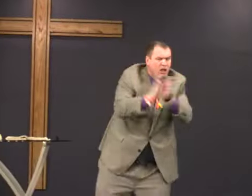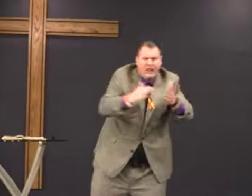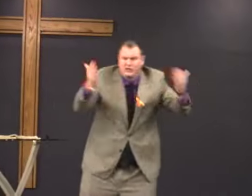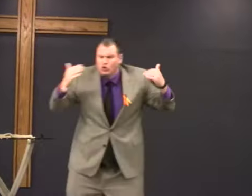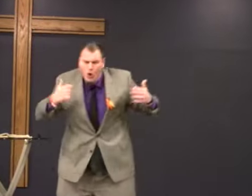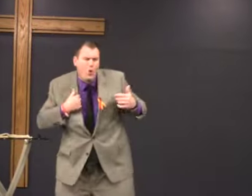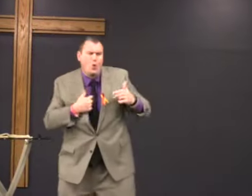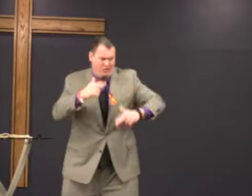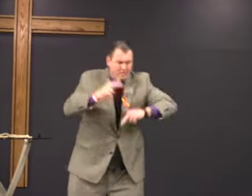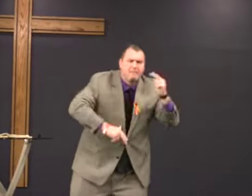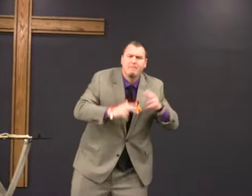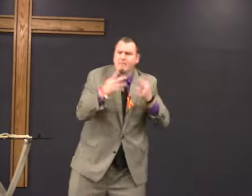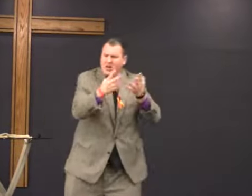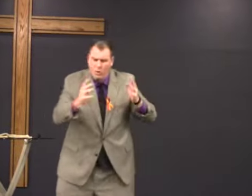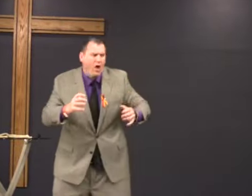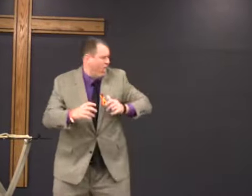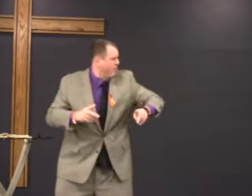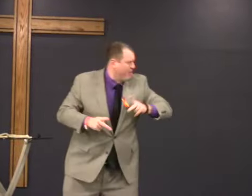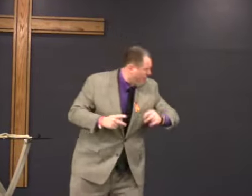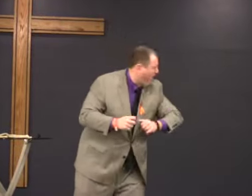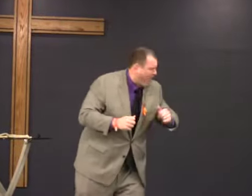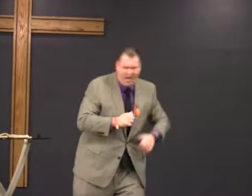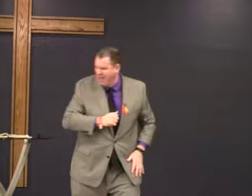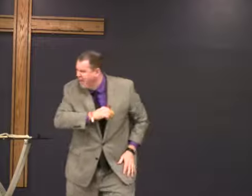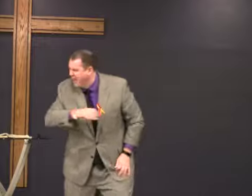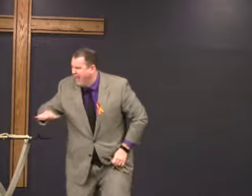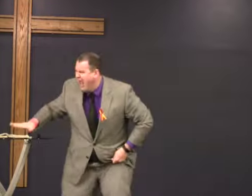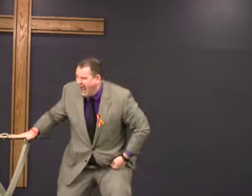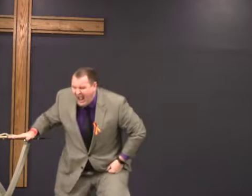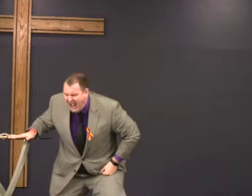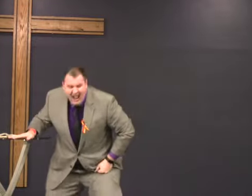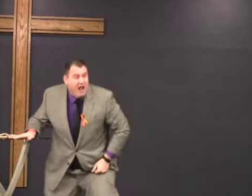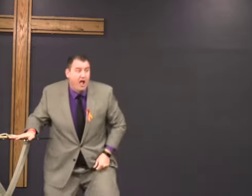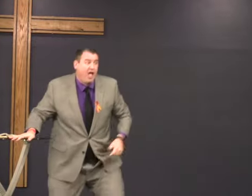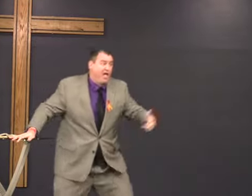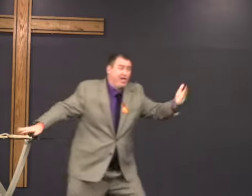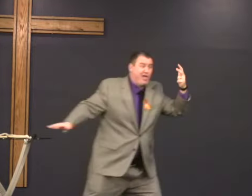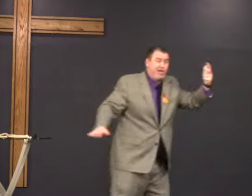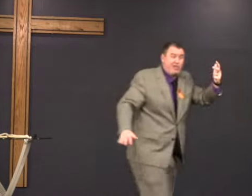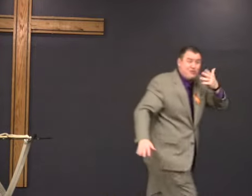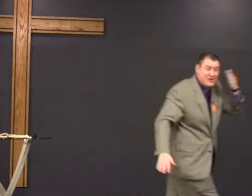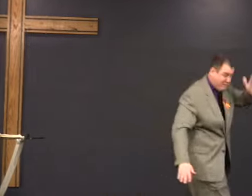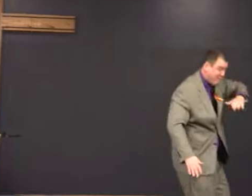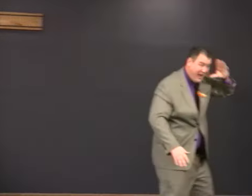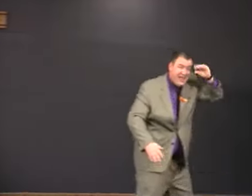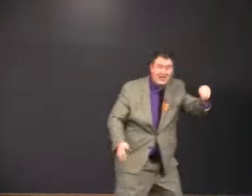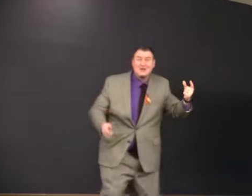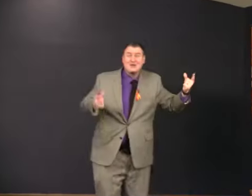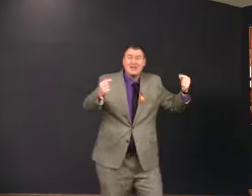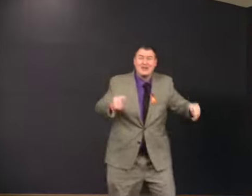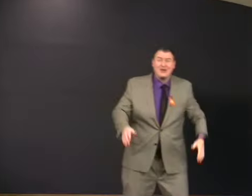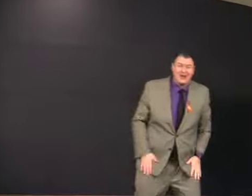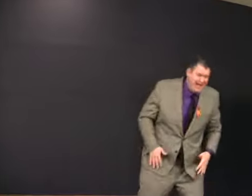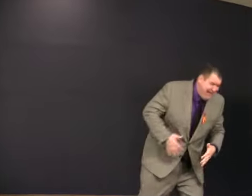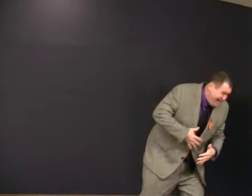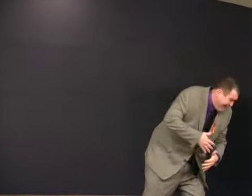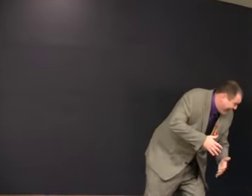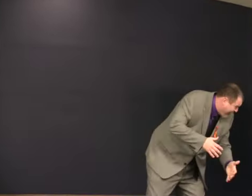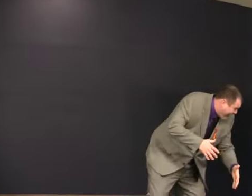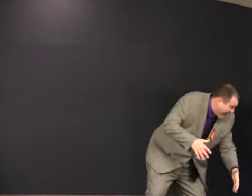Nehemiah gathered all these people around and said, we're going to build these walls. And these people are getting excited, like, yeah, we can do this. And the three bad guys come in and they